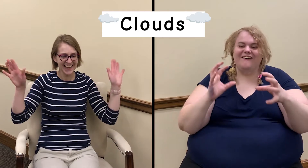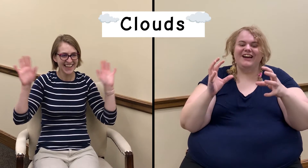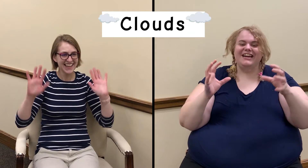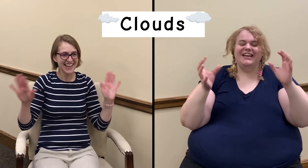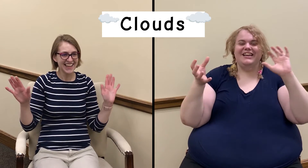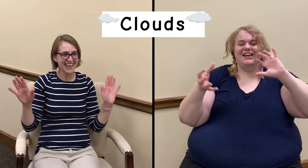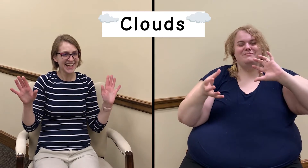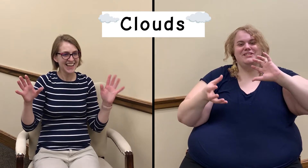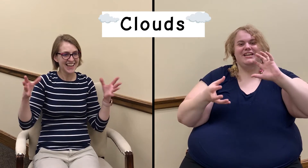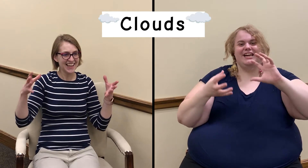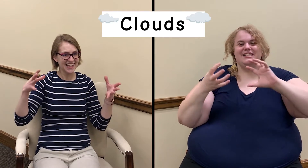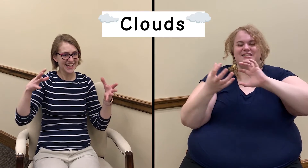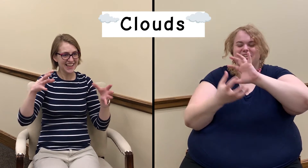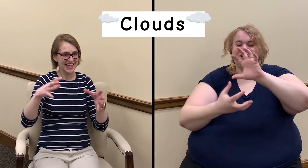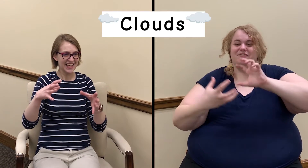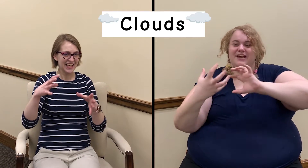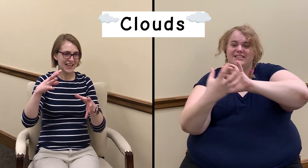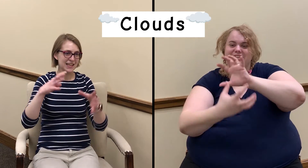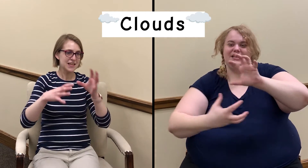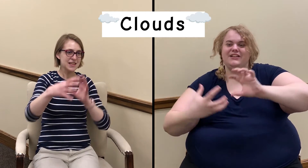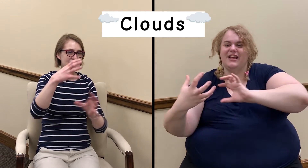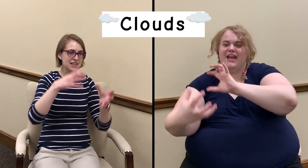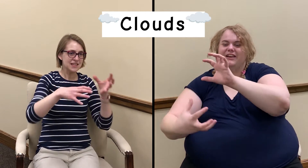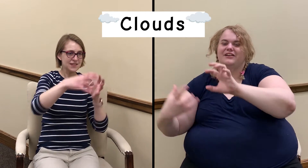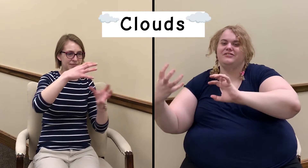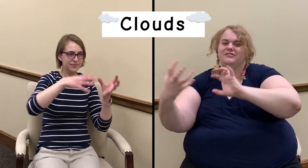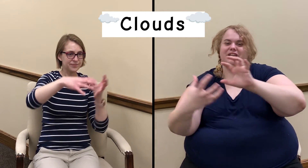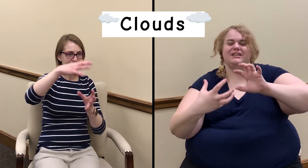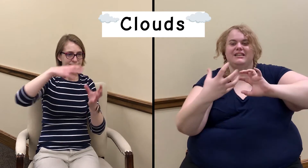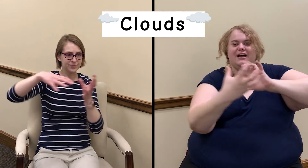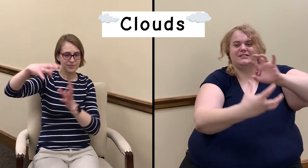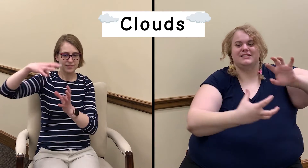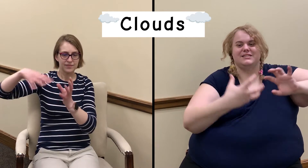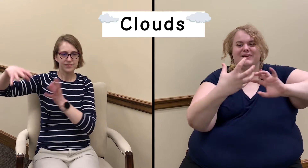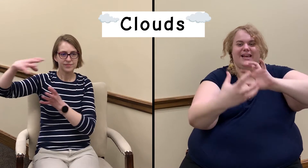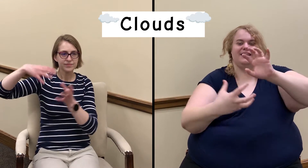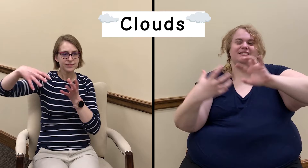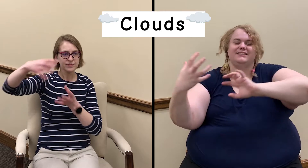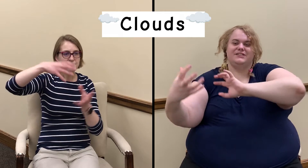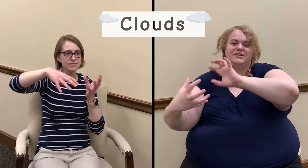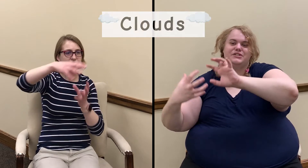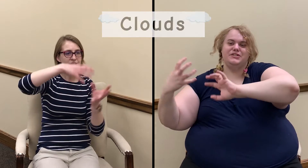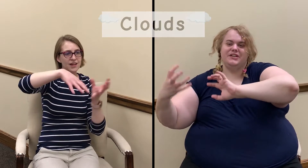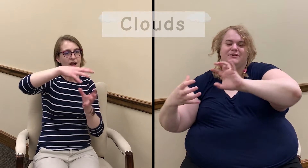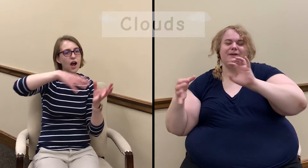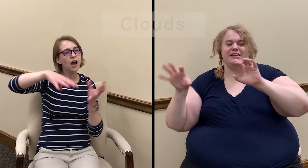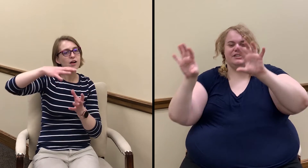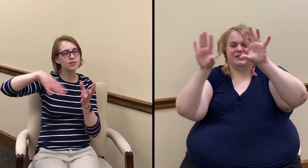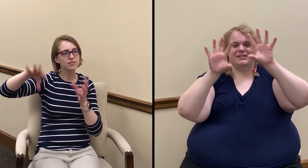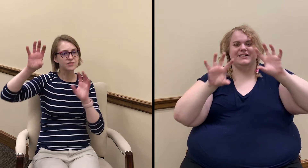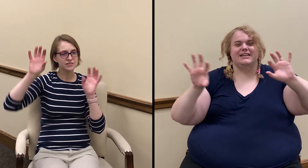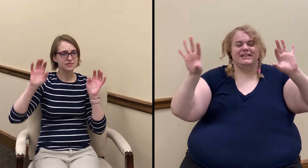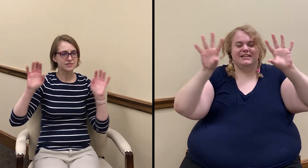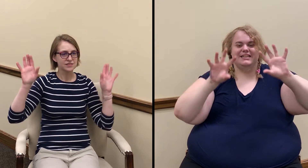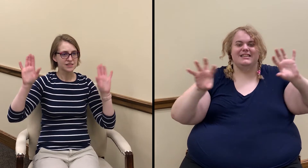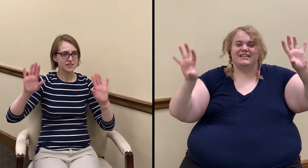Or you can put your hands facing you and you can draw the clouds this way. So there's two different ways. Oh. You can do it this